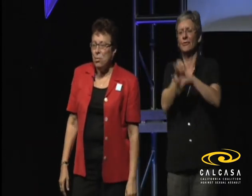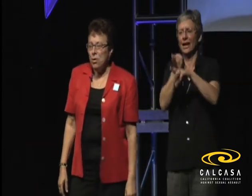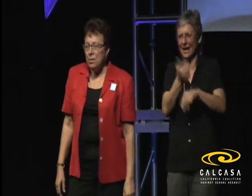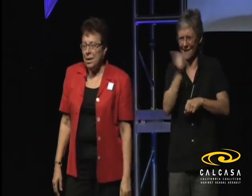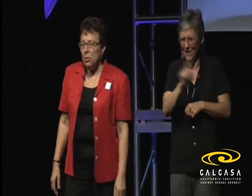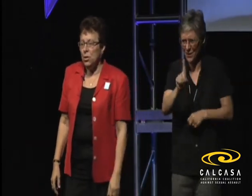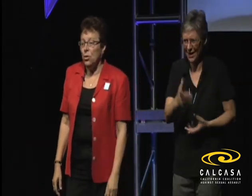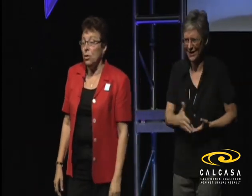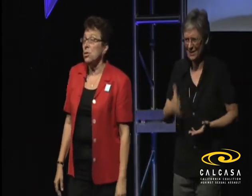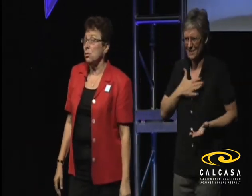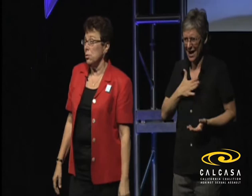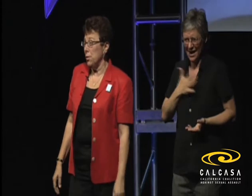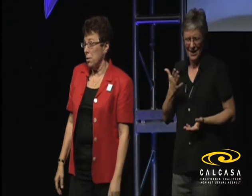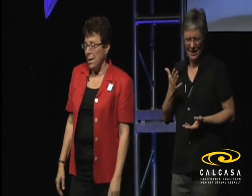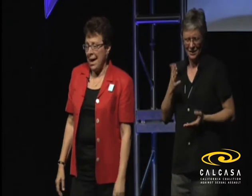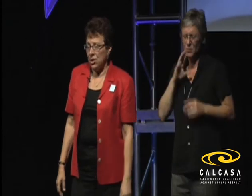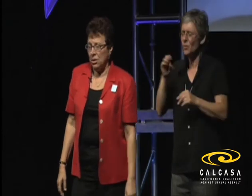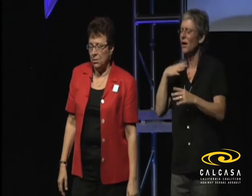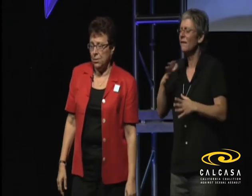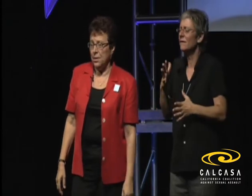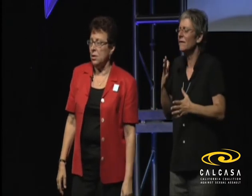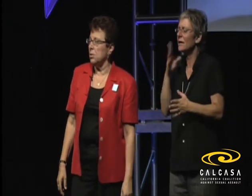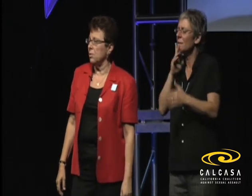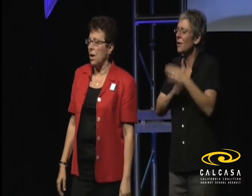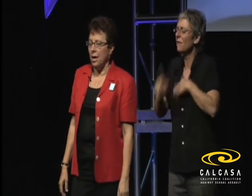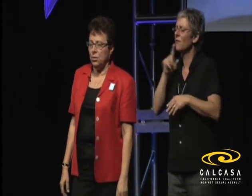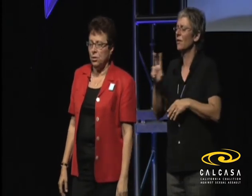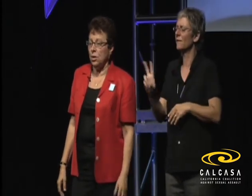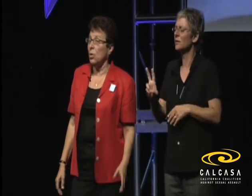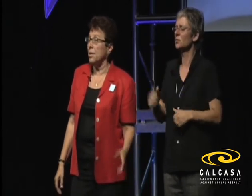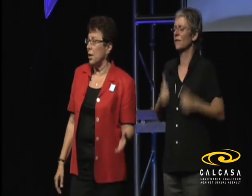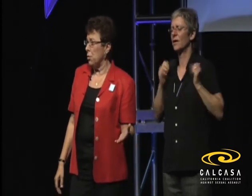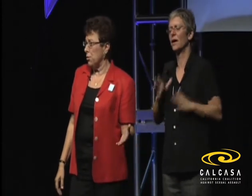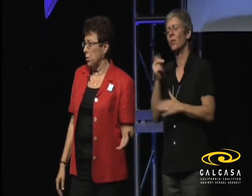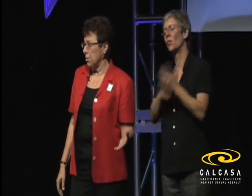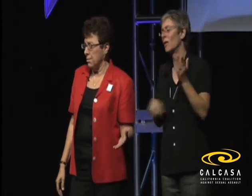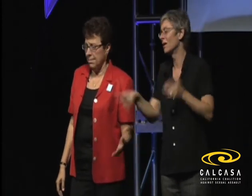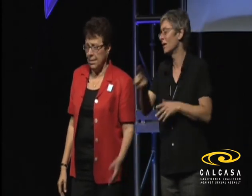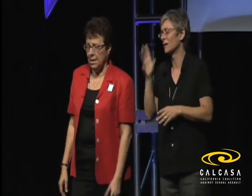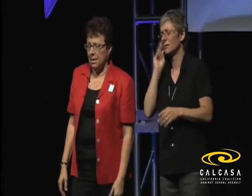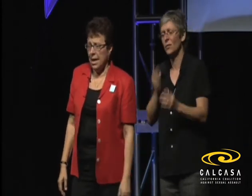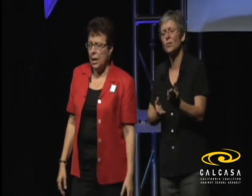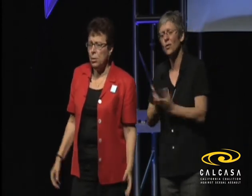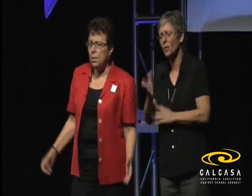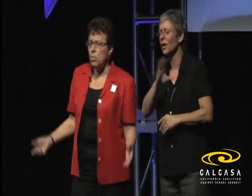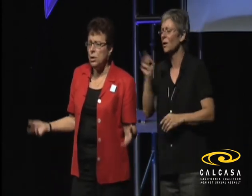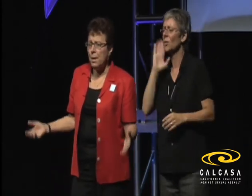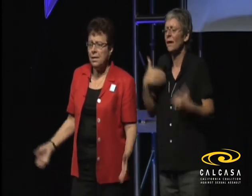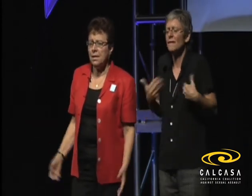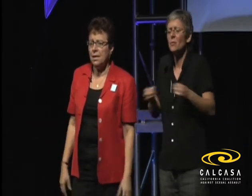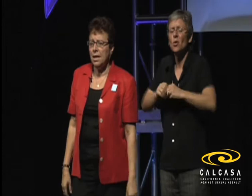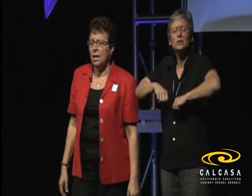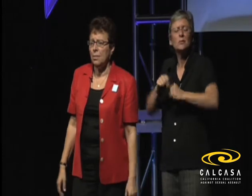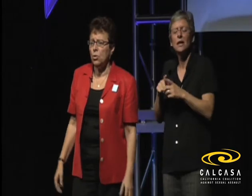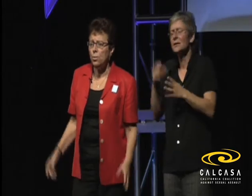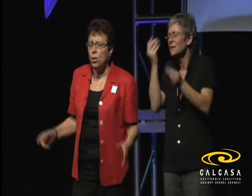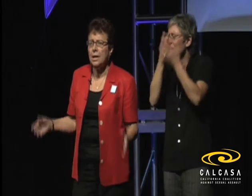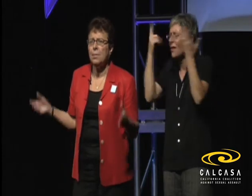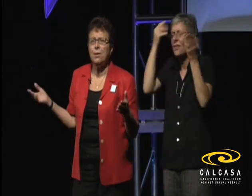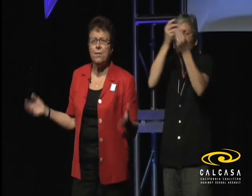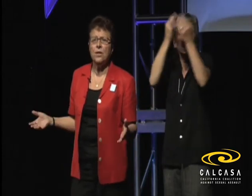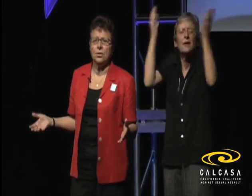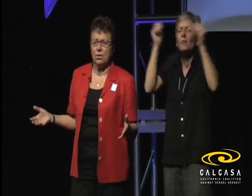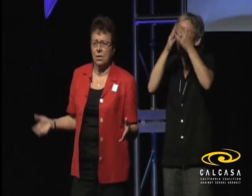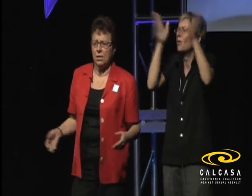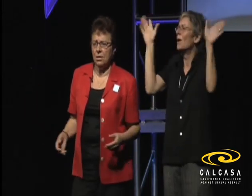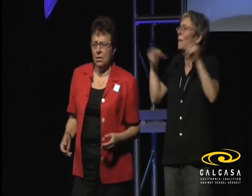In my movement, there would be enormous room for compassion for victim survivors and what they go through. And there would be more space to think more broadly